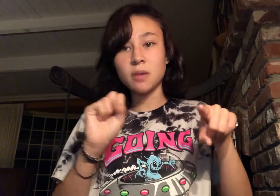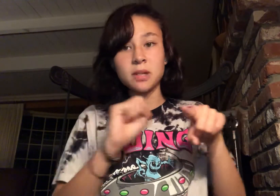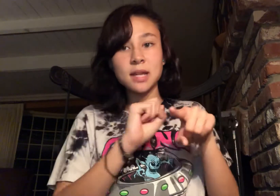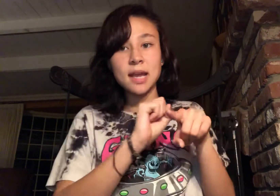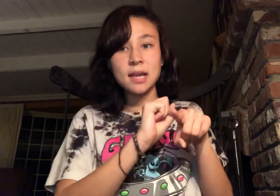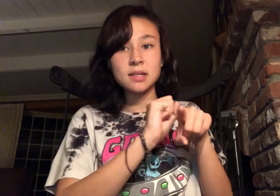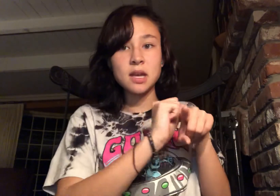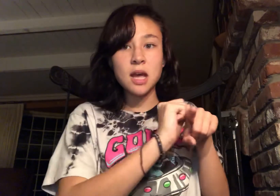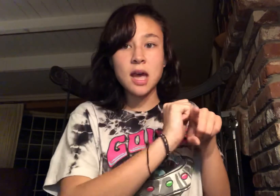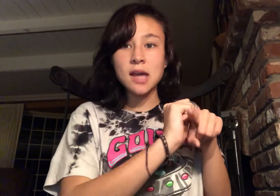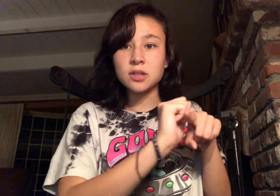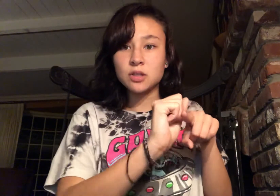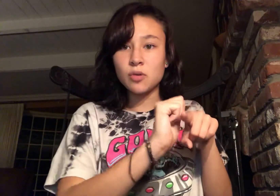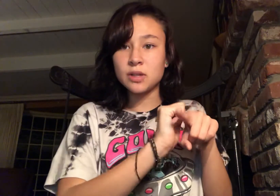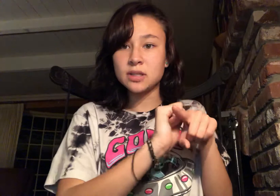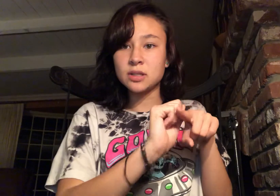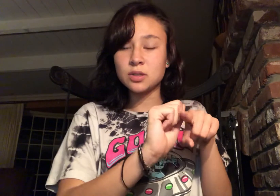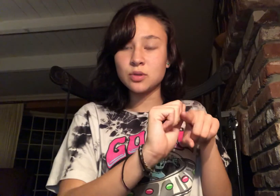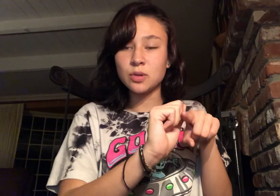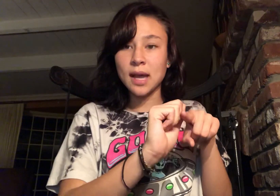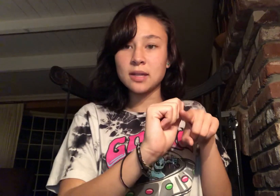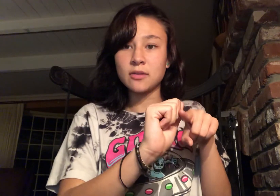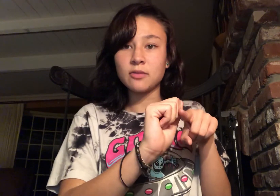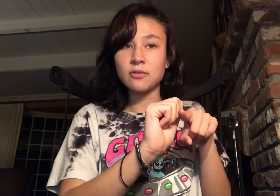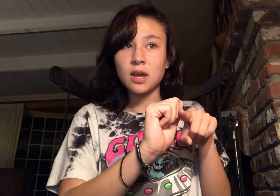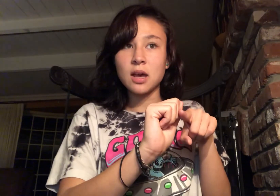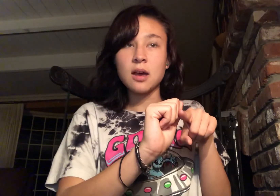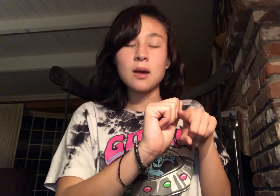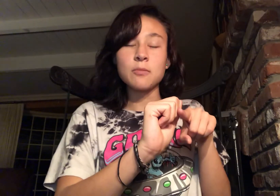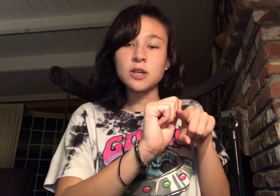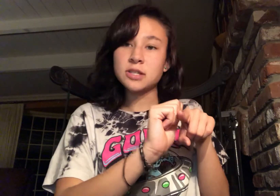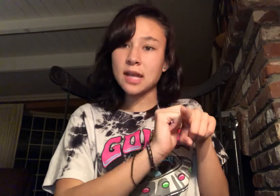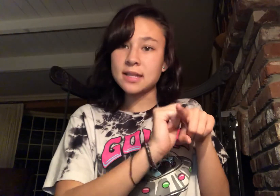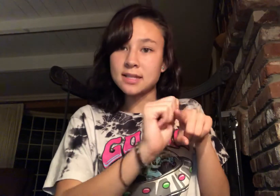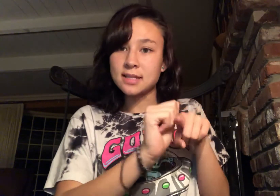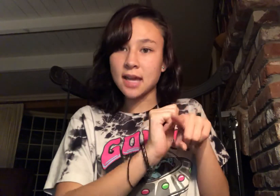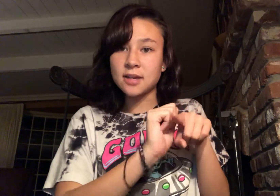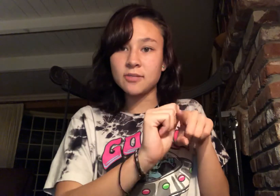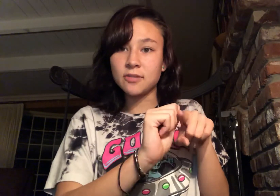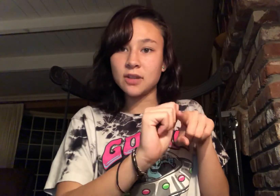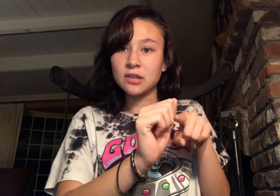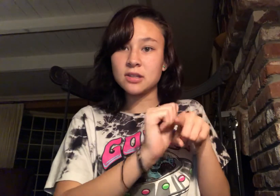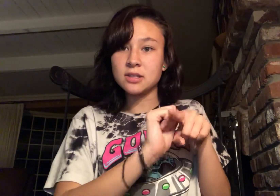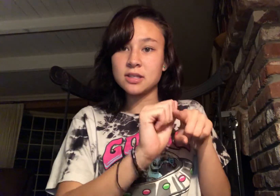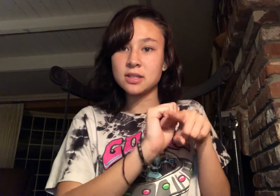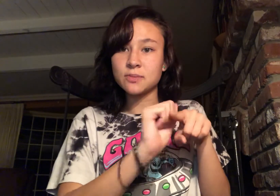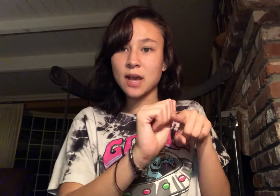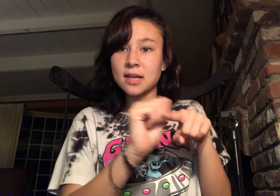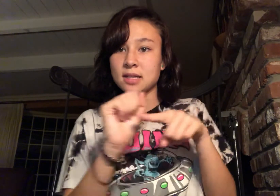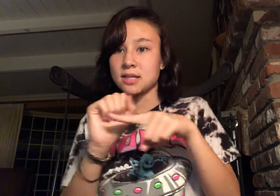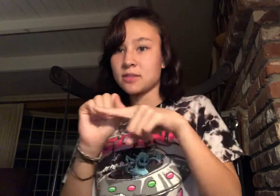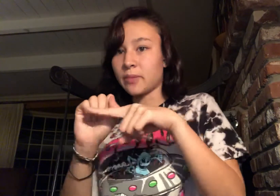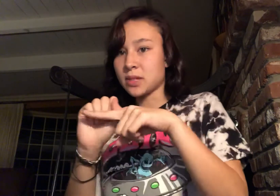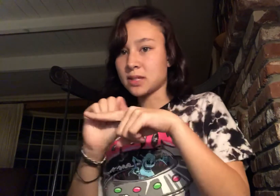dominant hand, and you're going to kind of brush against the side of your finger. So this is practice from the